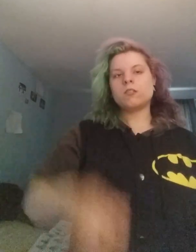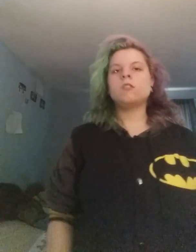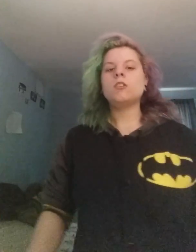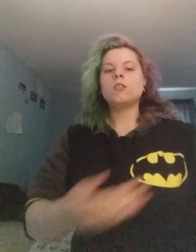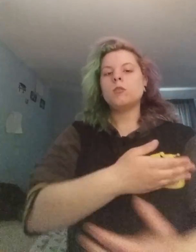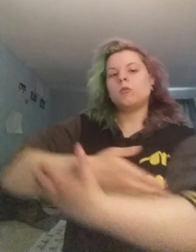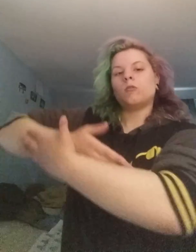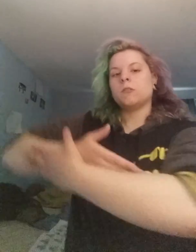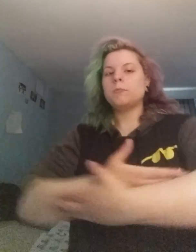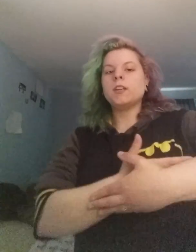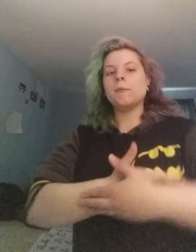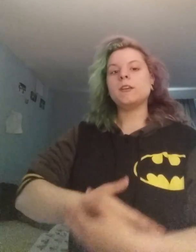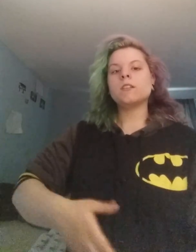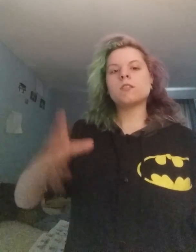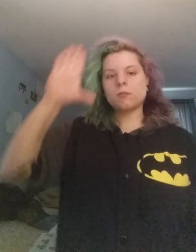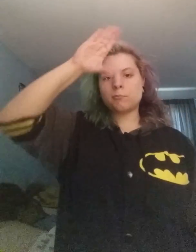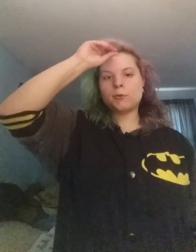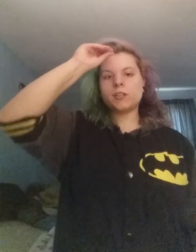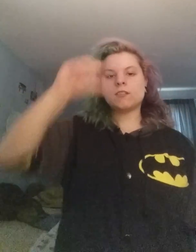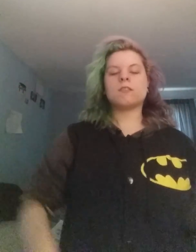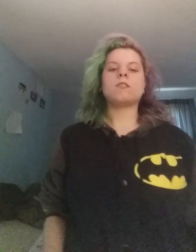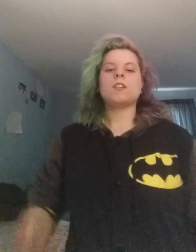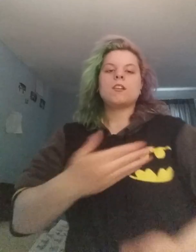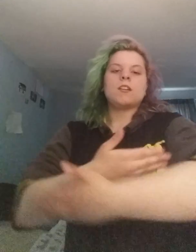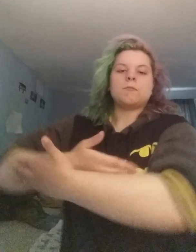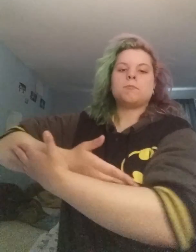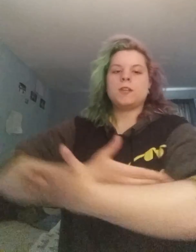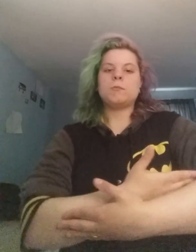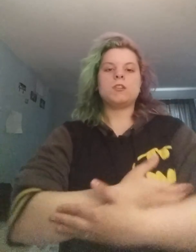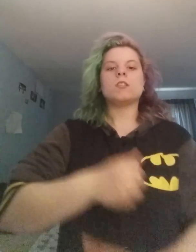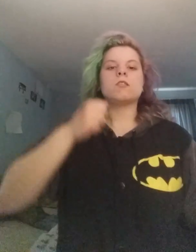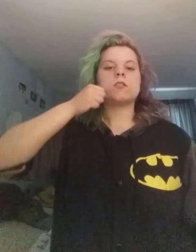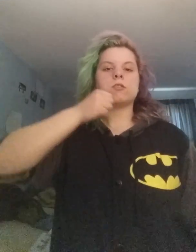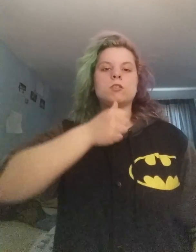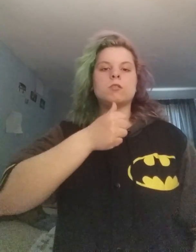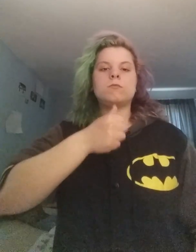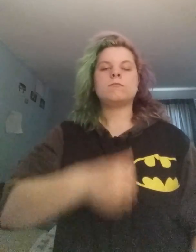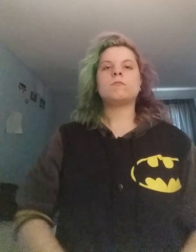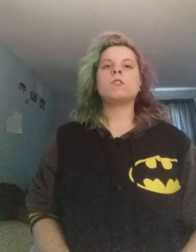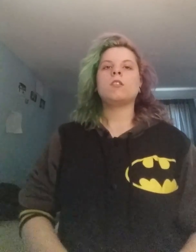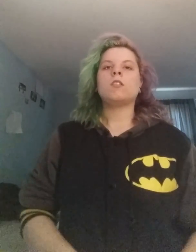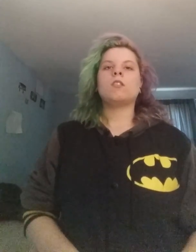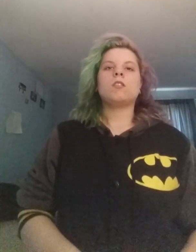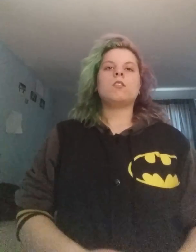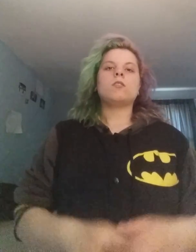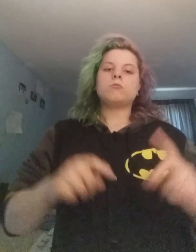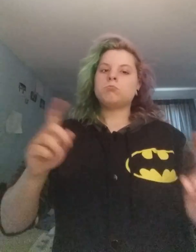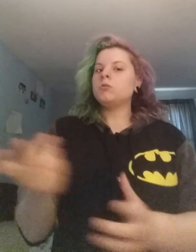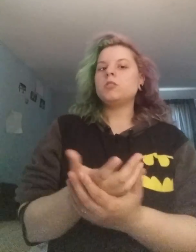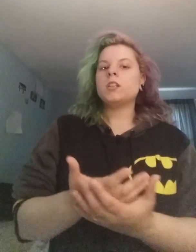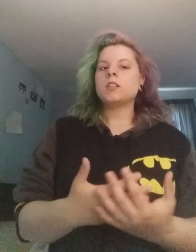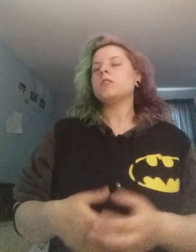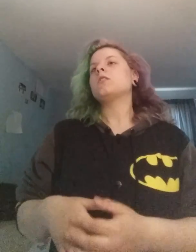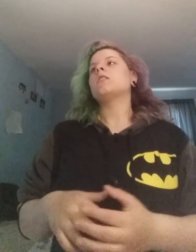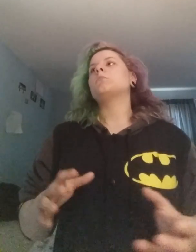or baby boy and baby girl so yeah that's uh